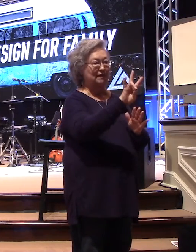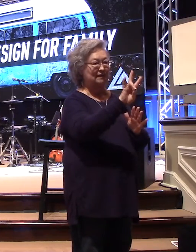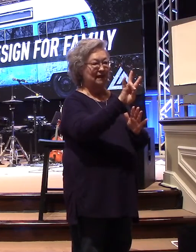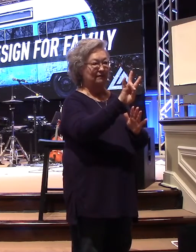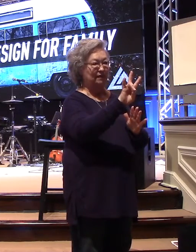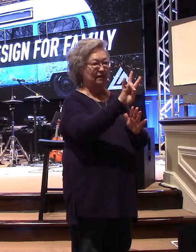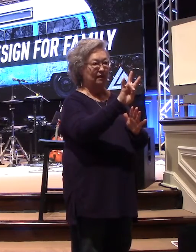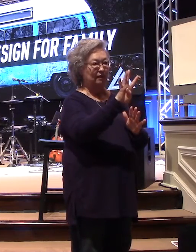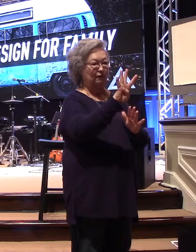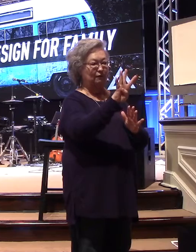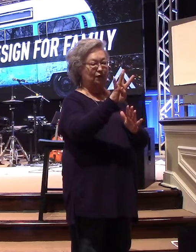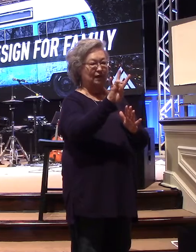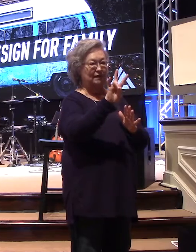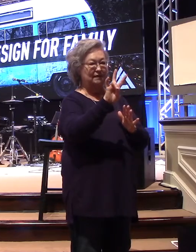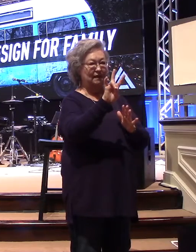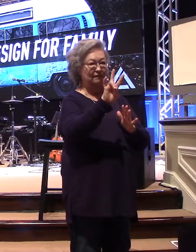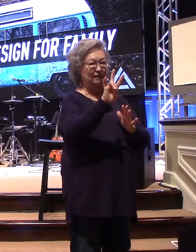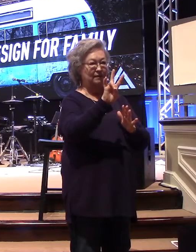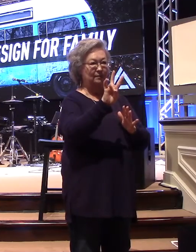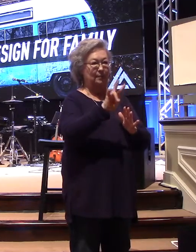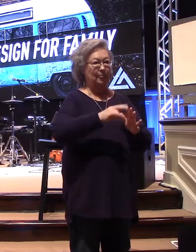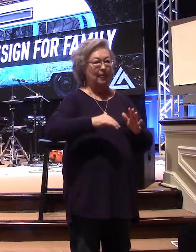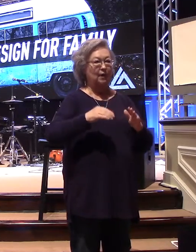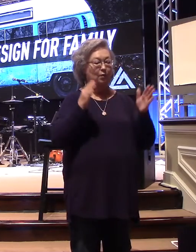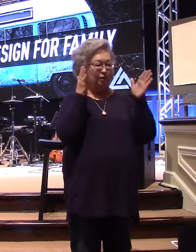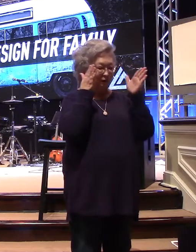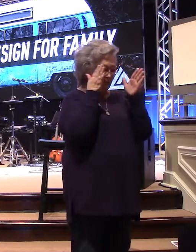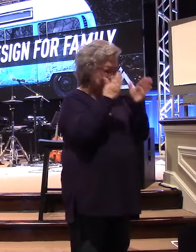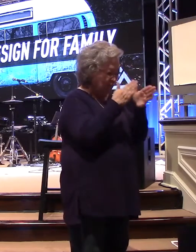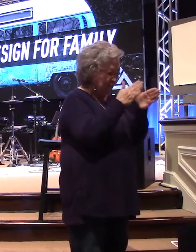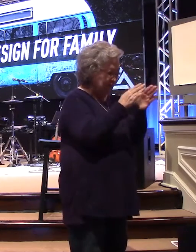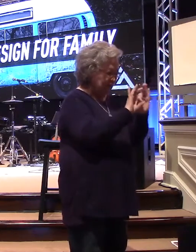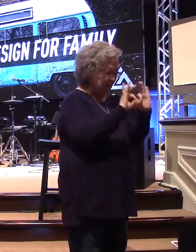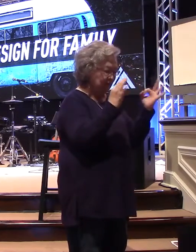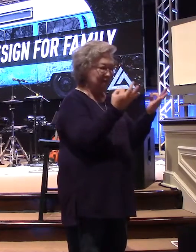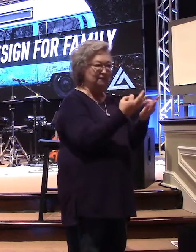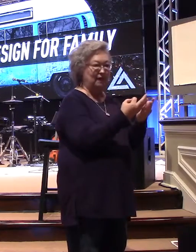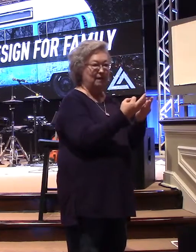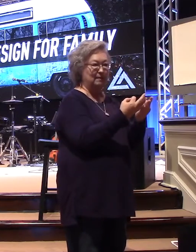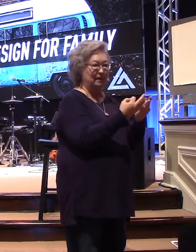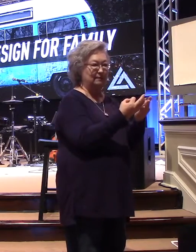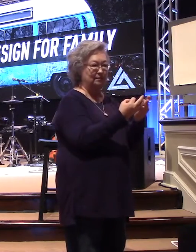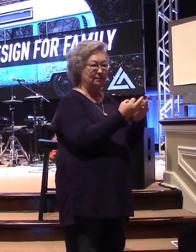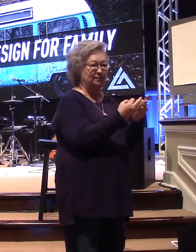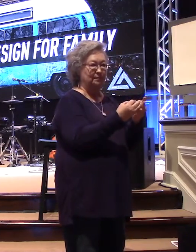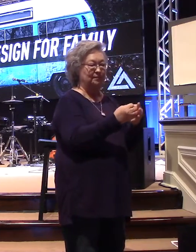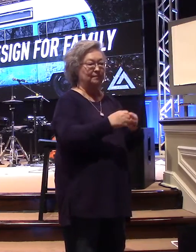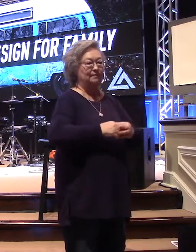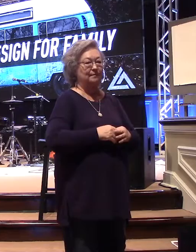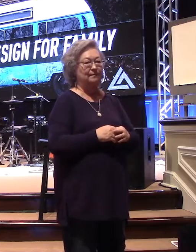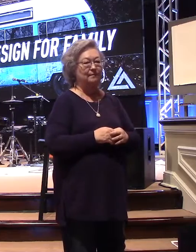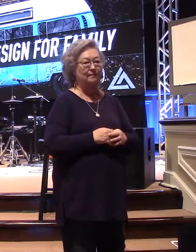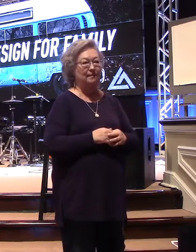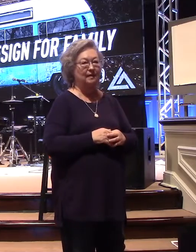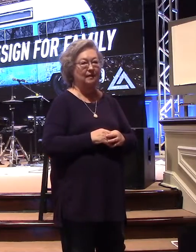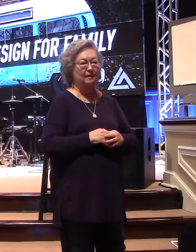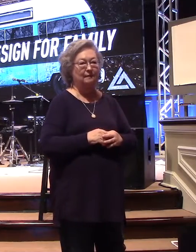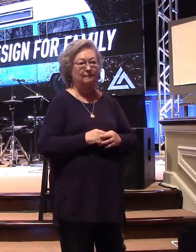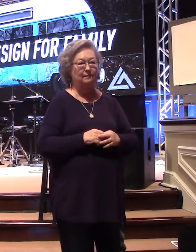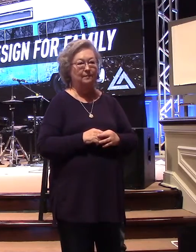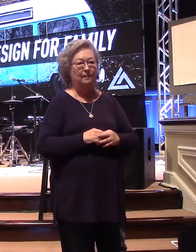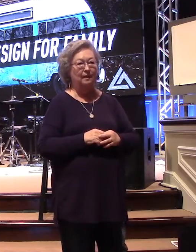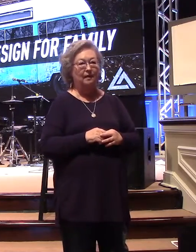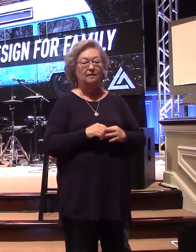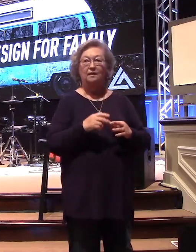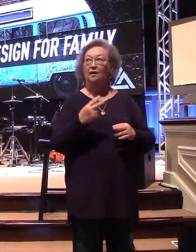more family-centric tonight. And just look at what God has to say about this. So if you see it here on the board, we